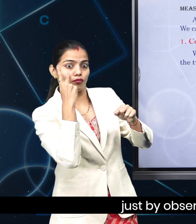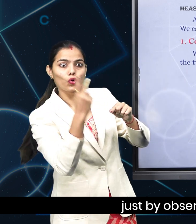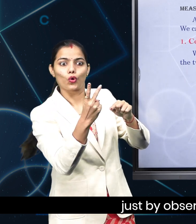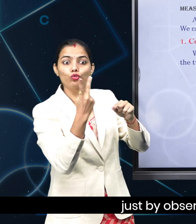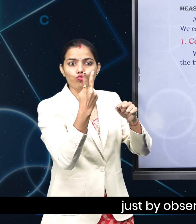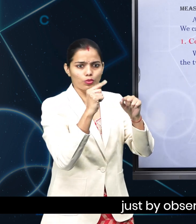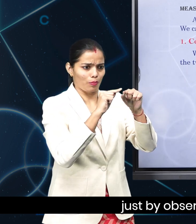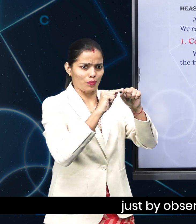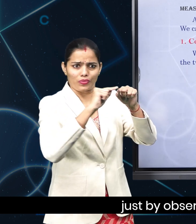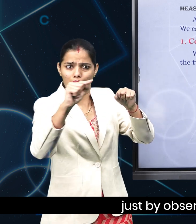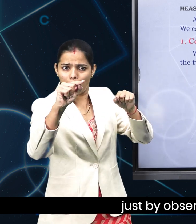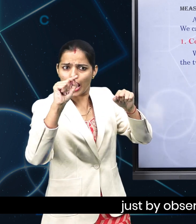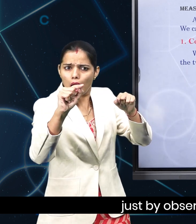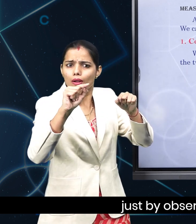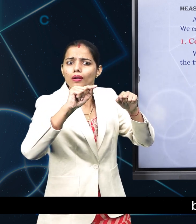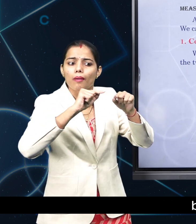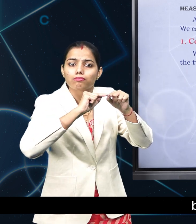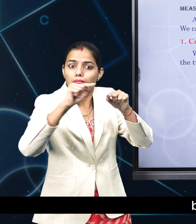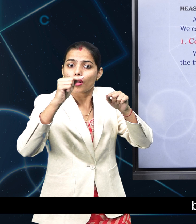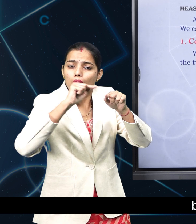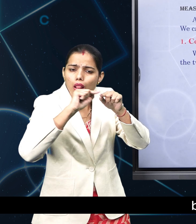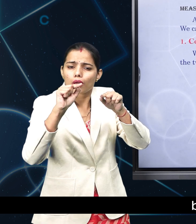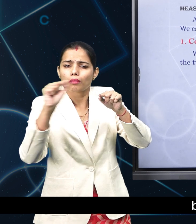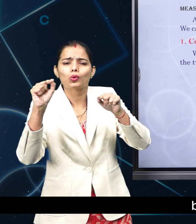observing the two line segments, but it is not sure.